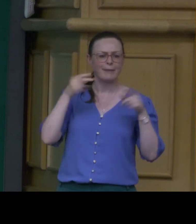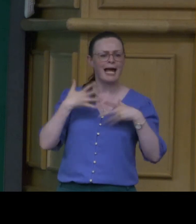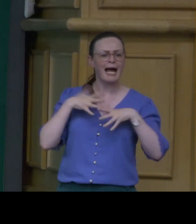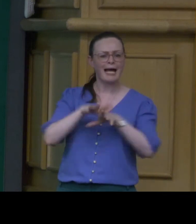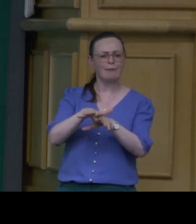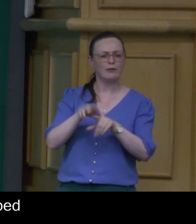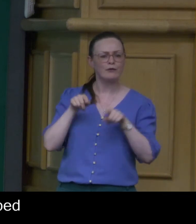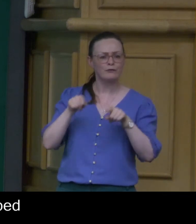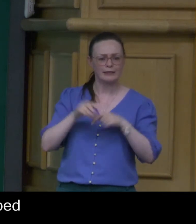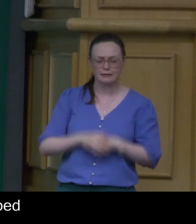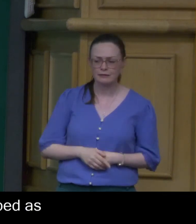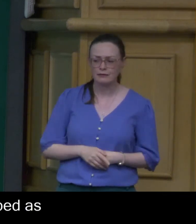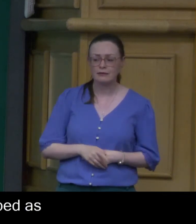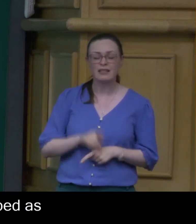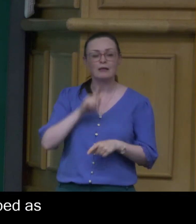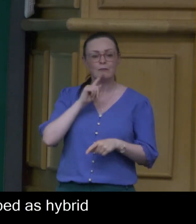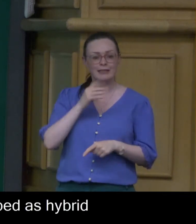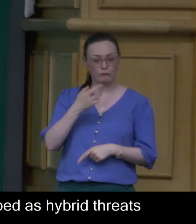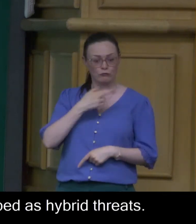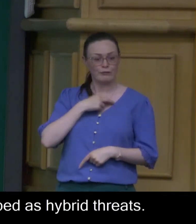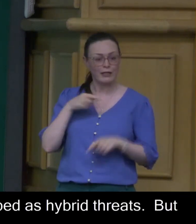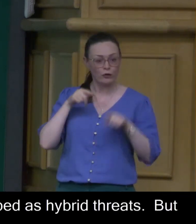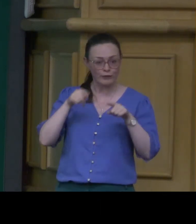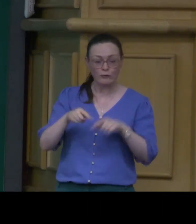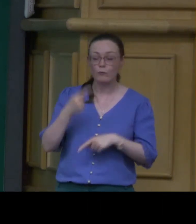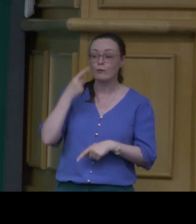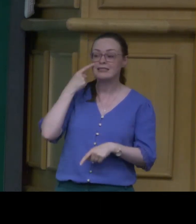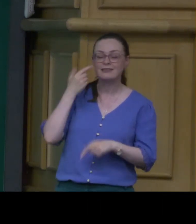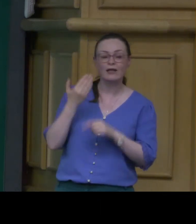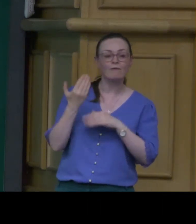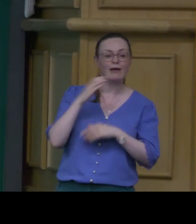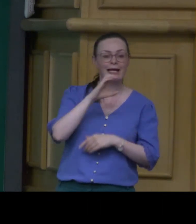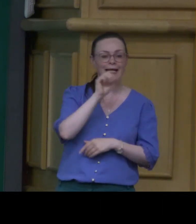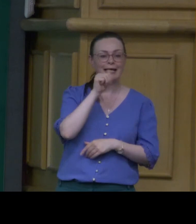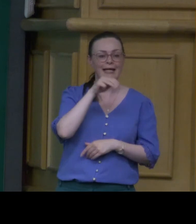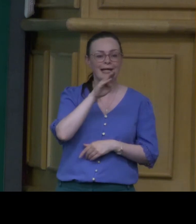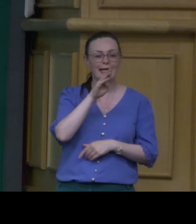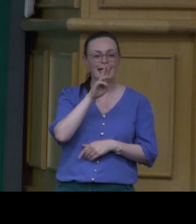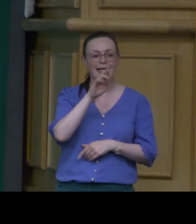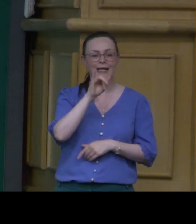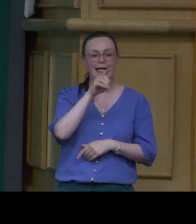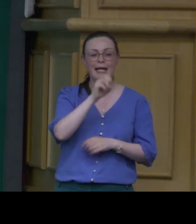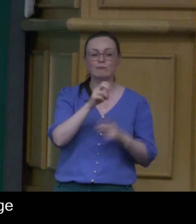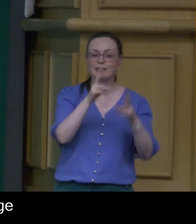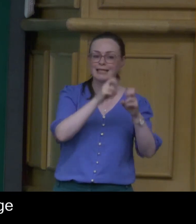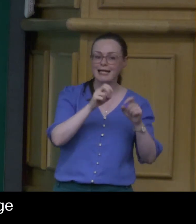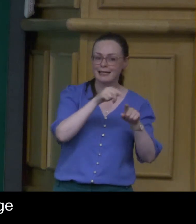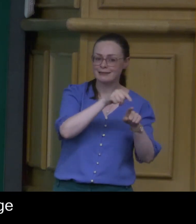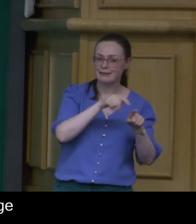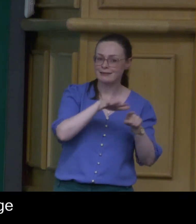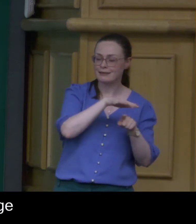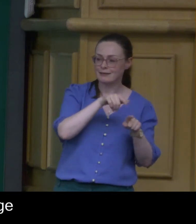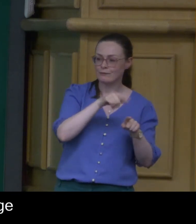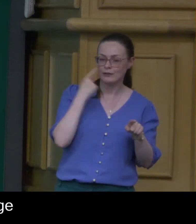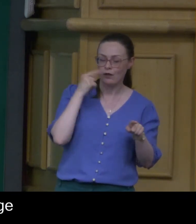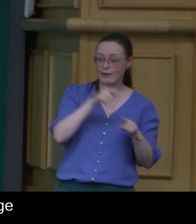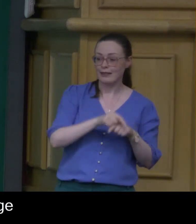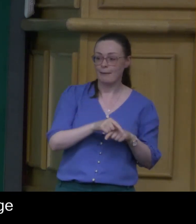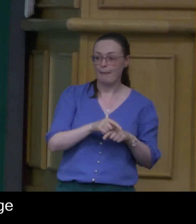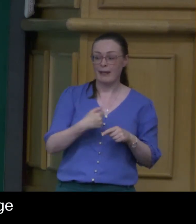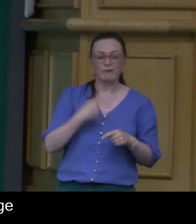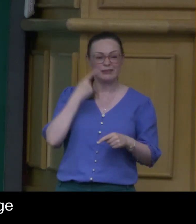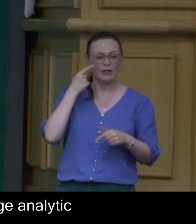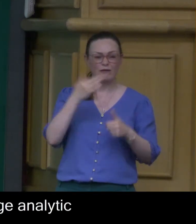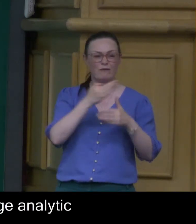threats, but threats that are real. We saw it in Cambridge Analytica. We saw it in my mind a